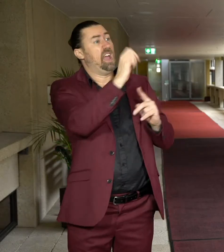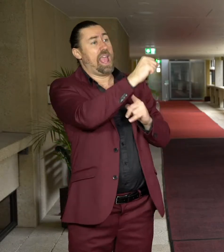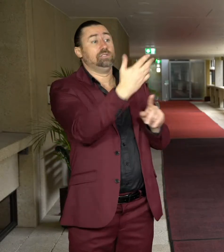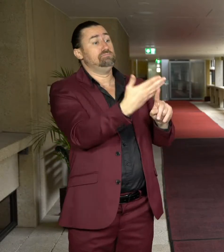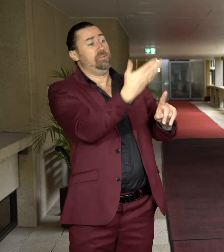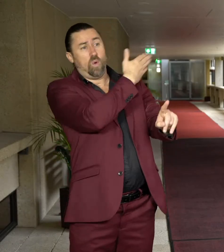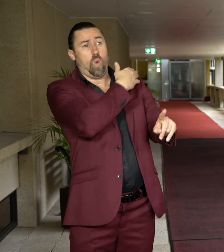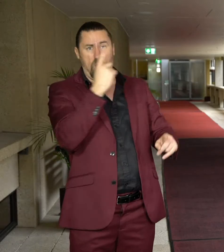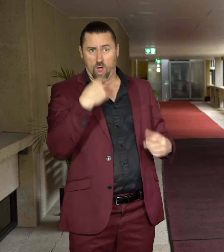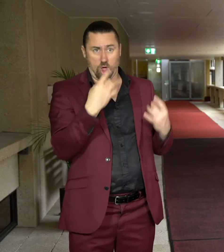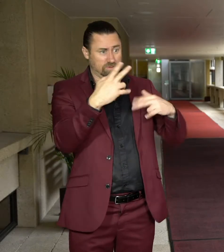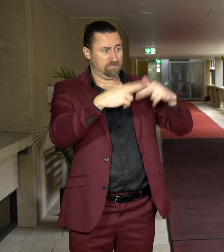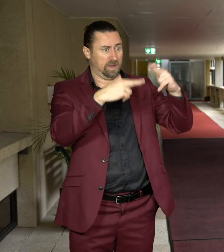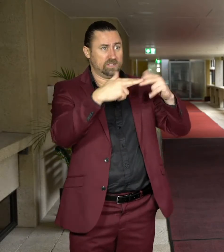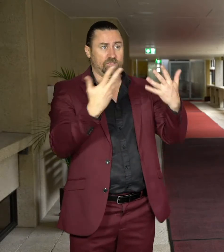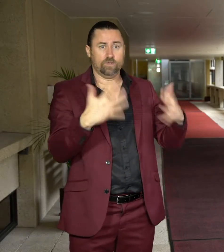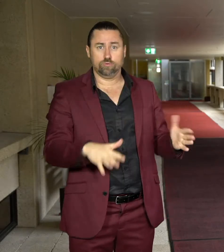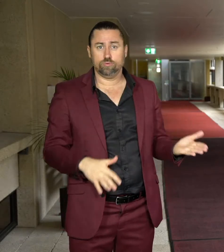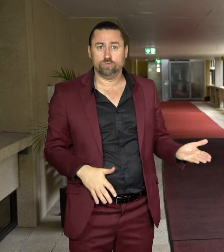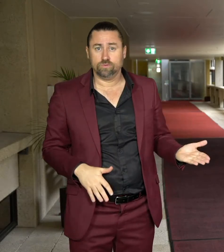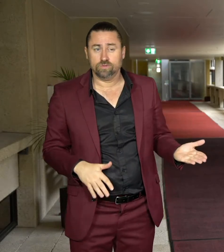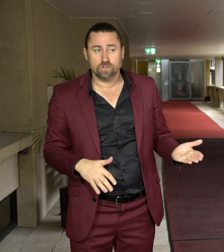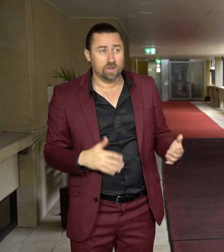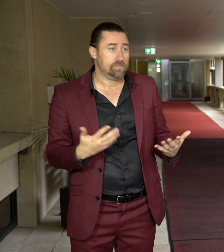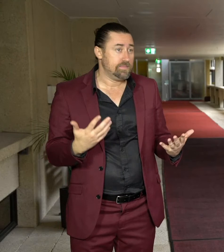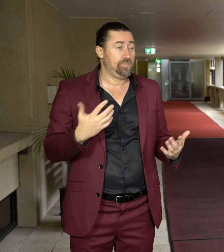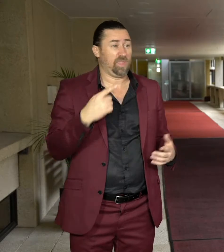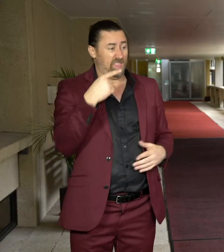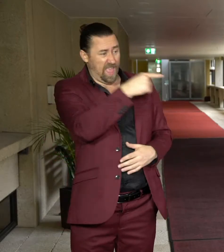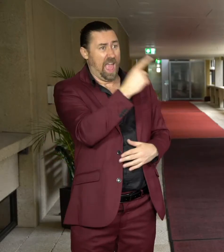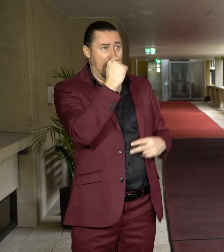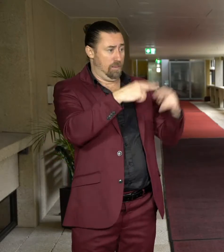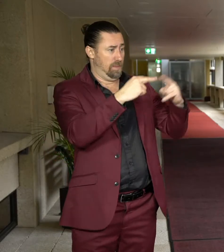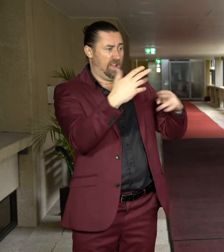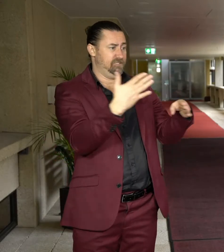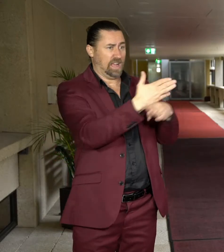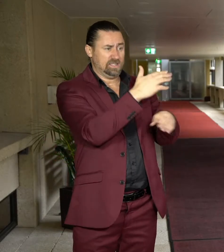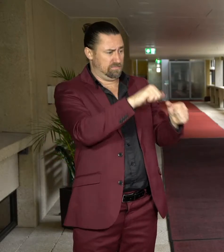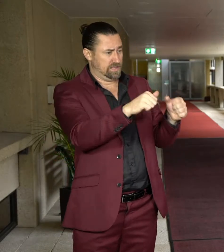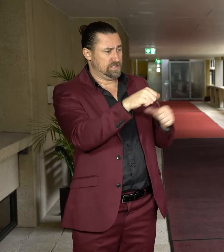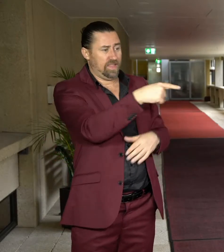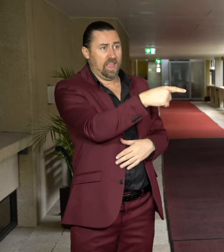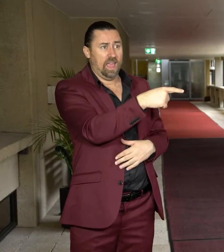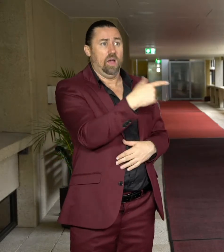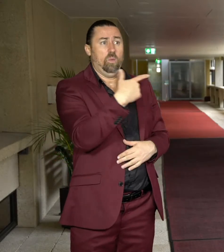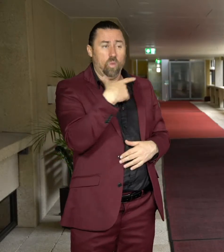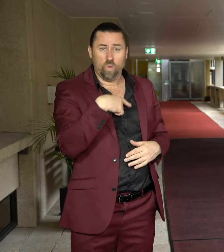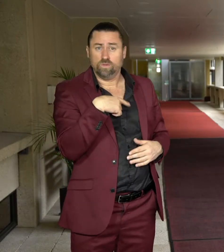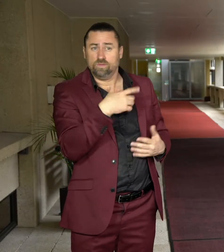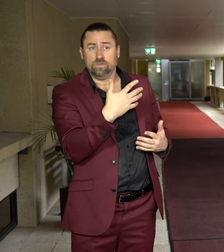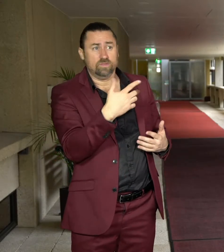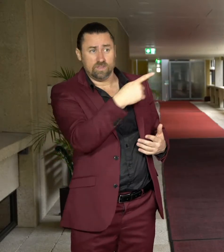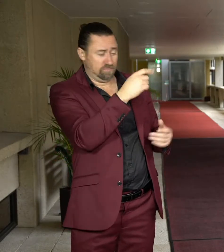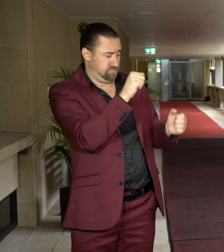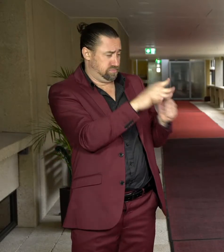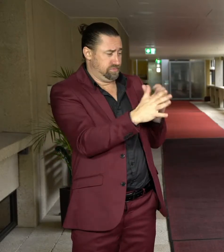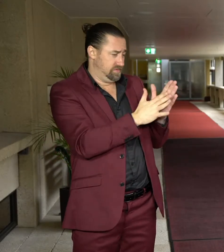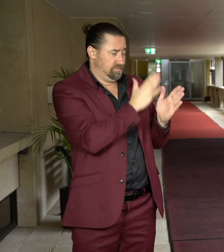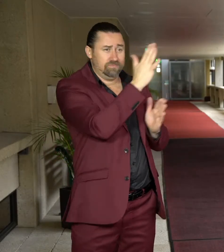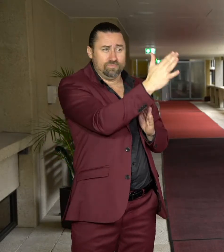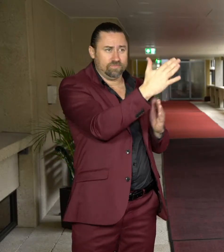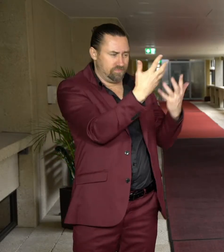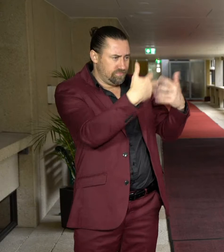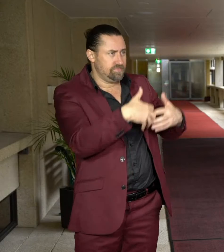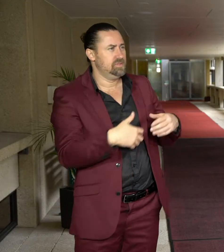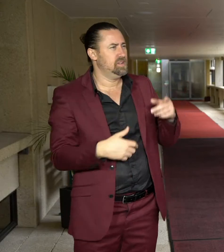of all, no doubt would be built faster because it's so much more advanced. Are you surprised that